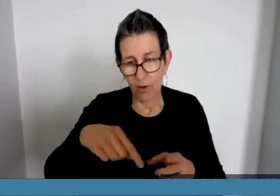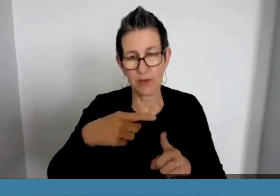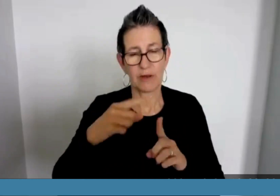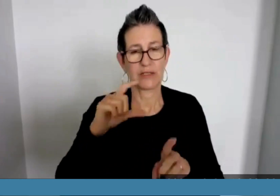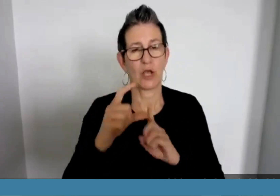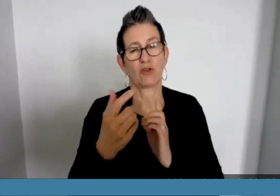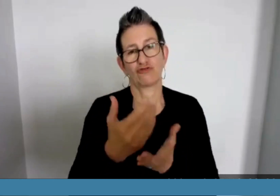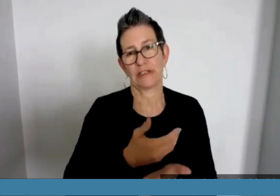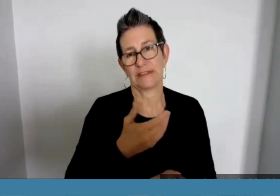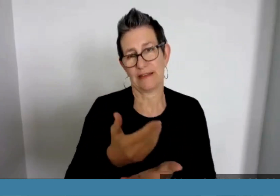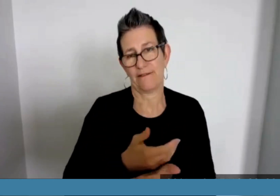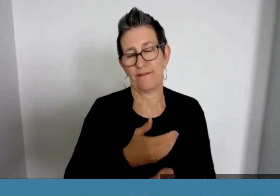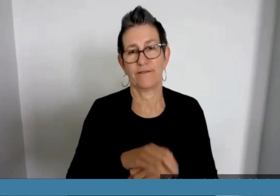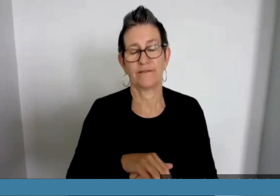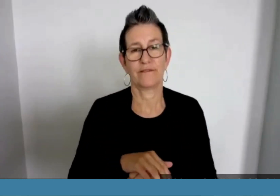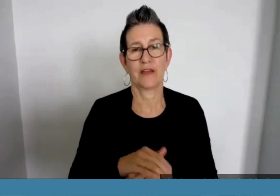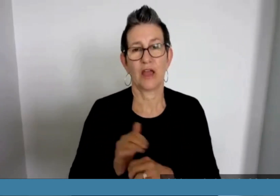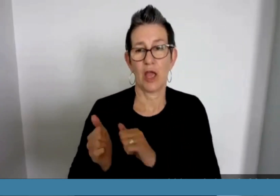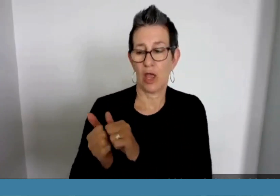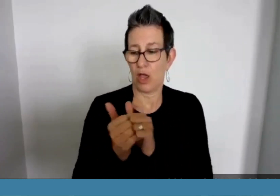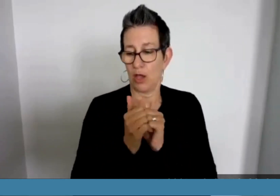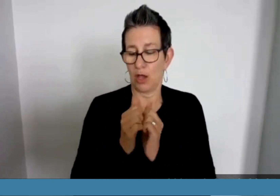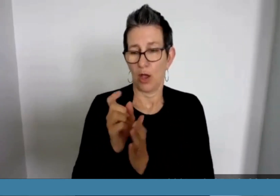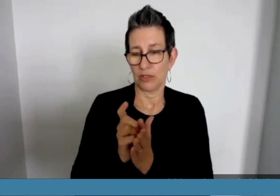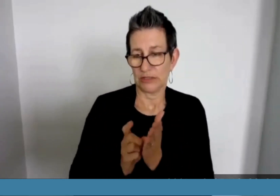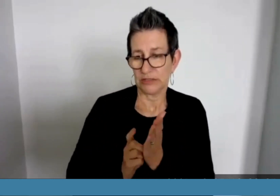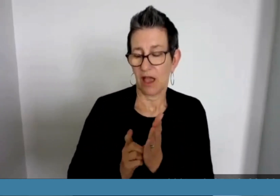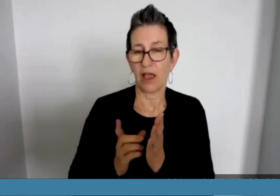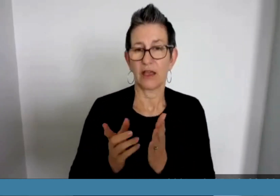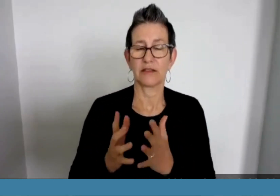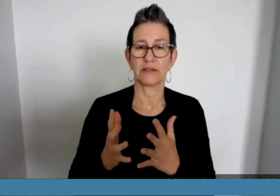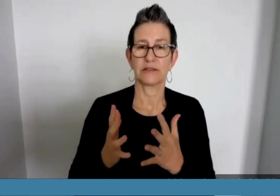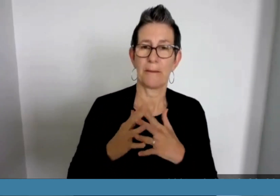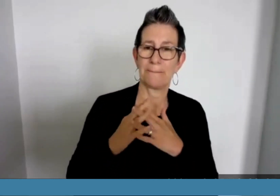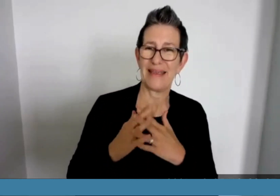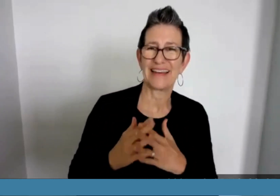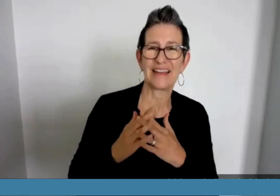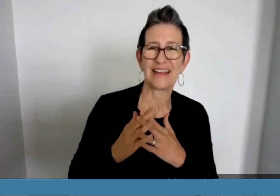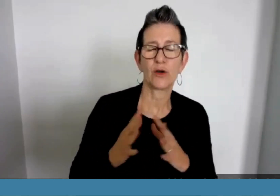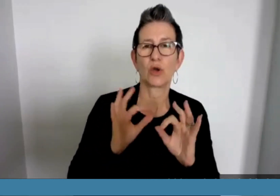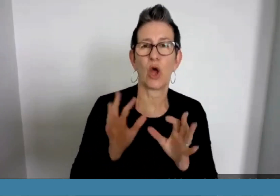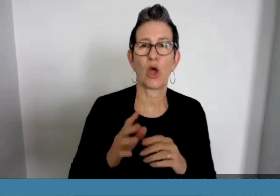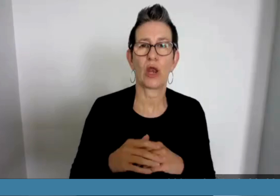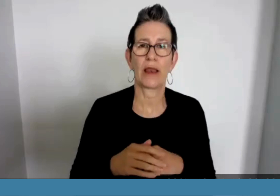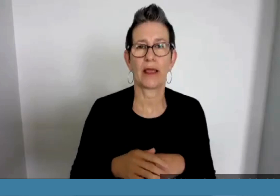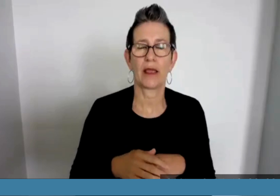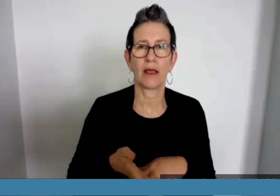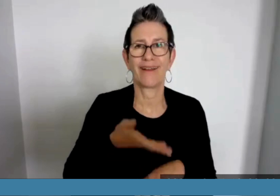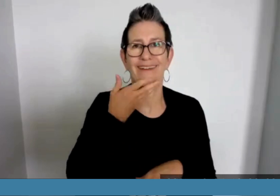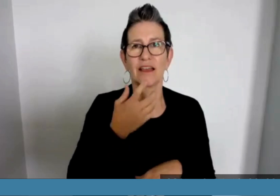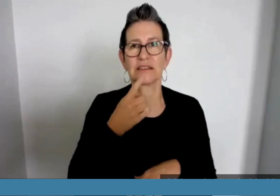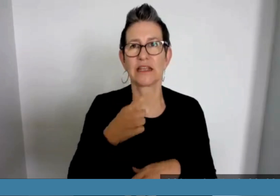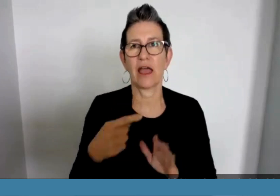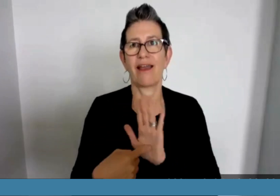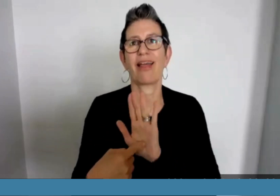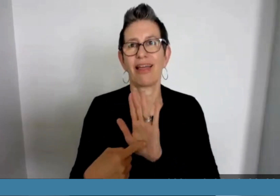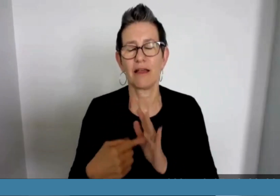For co-design and co-production, that's meaningful, not just mentioned. We're looking for a clear